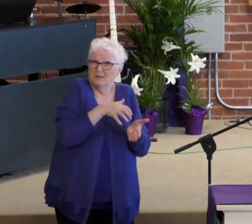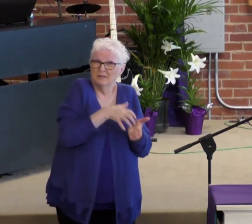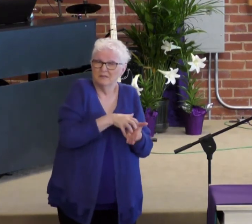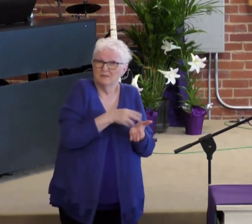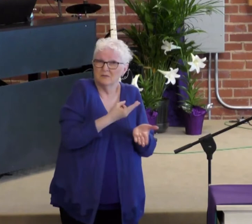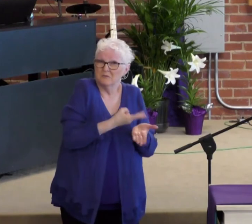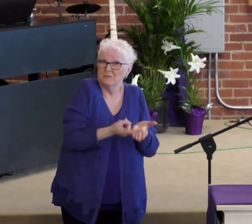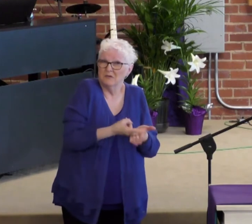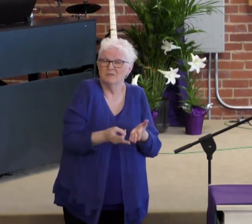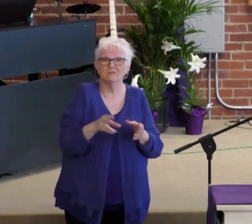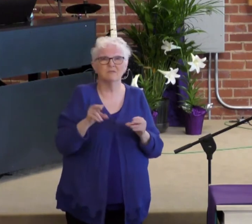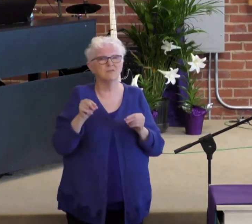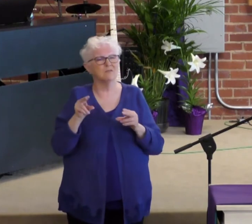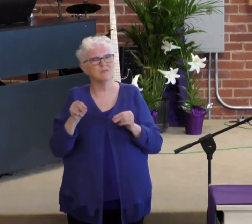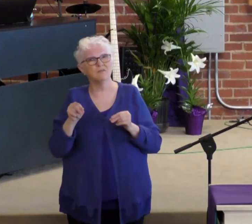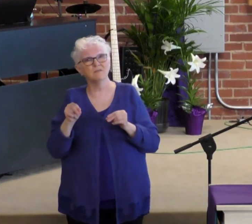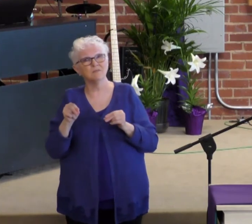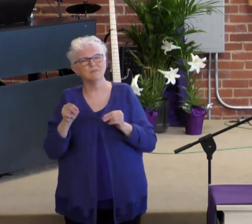him.